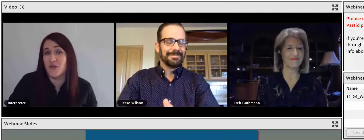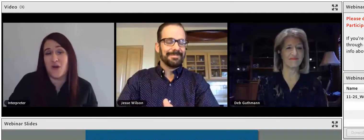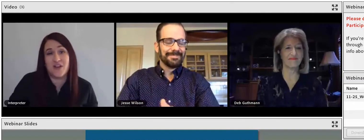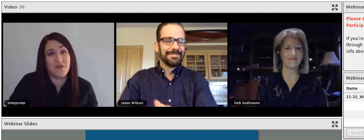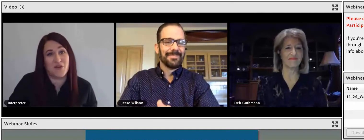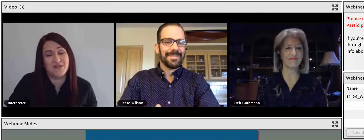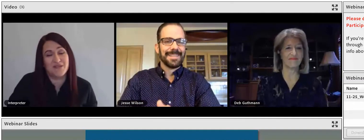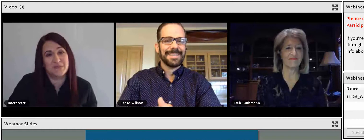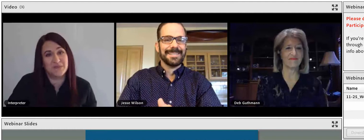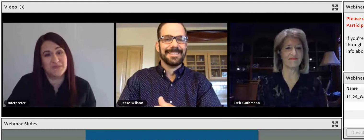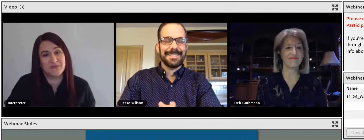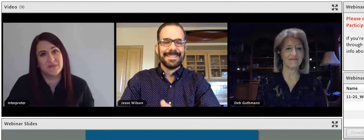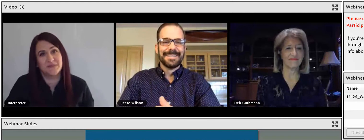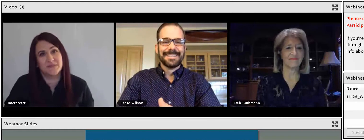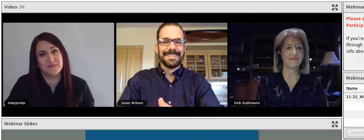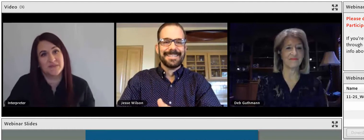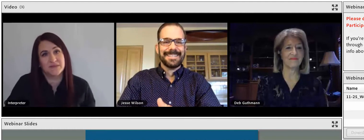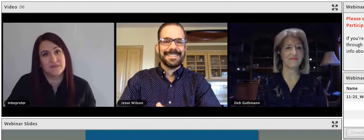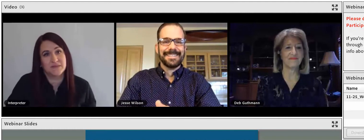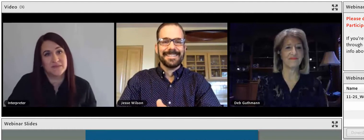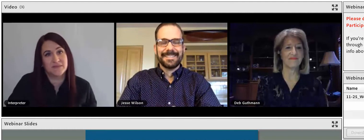I'm happy to be here. Welcome, everyone.